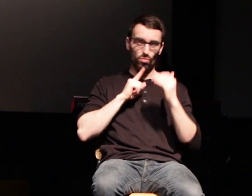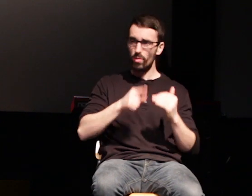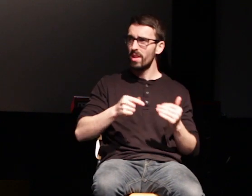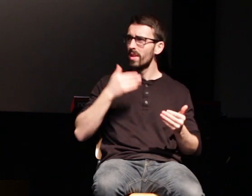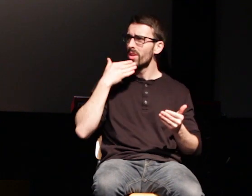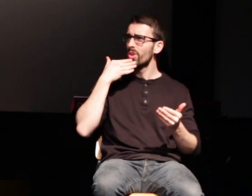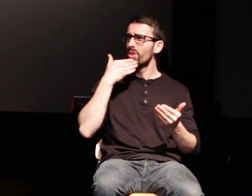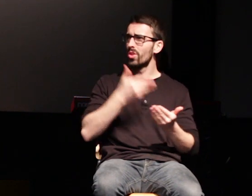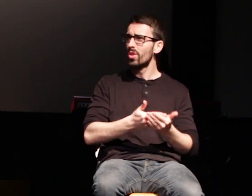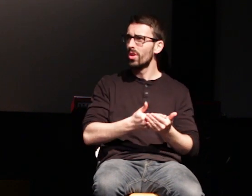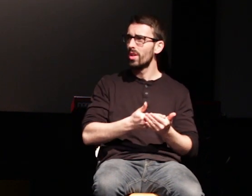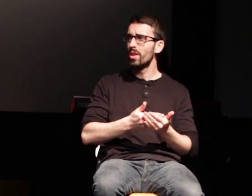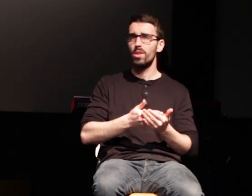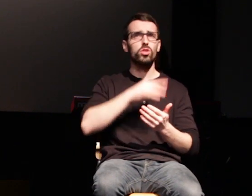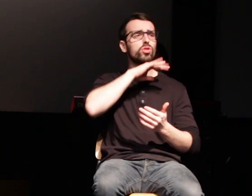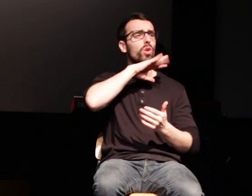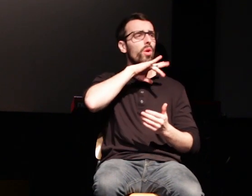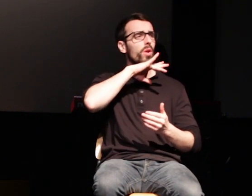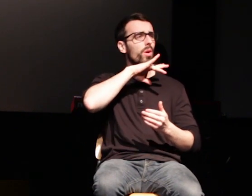good soil in farming?